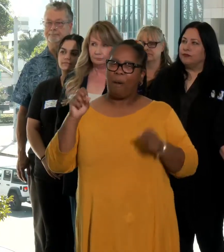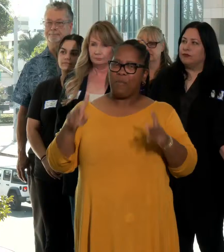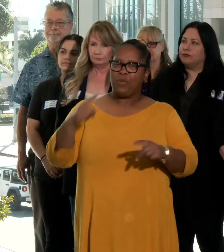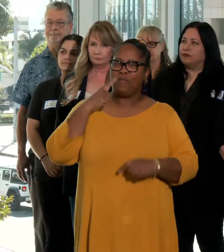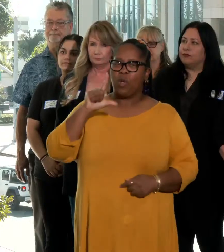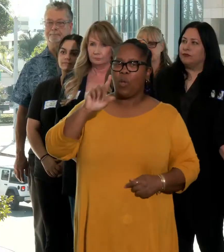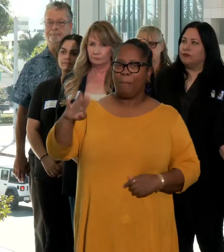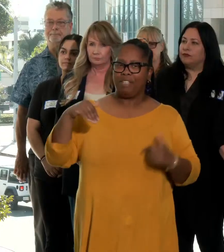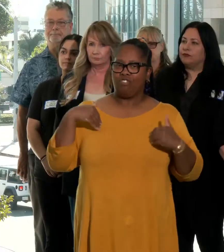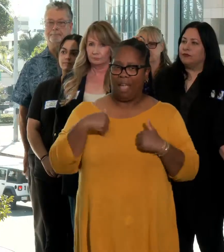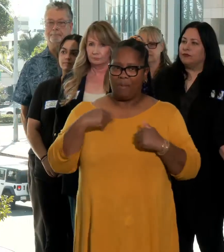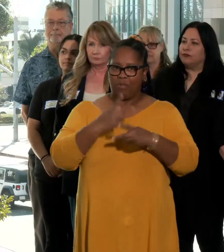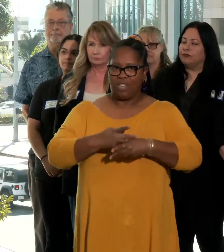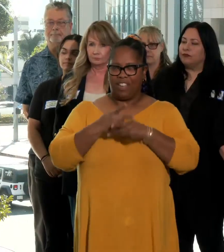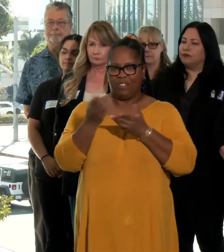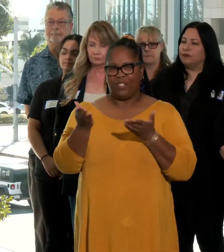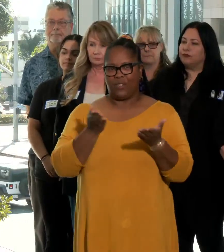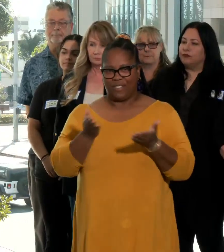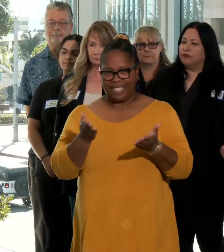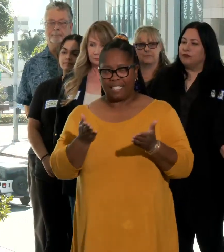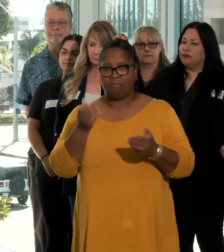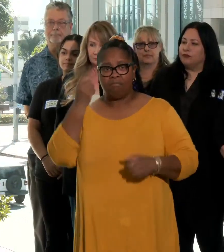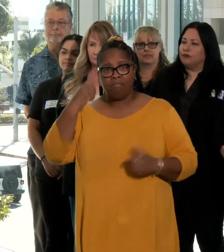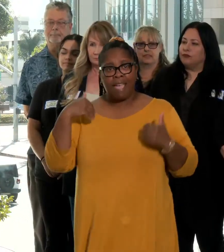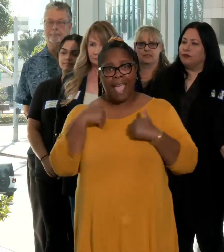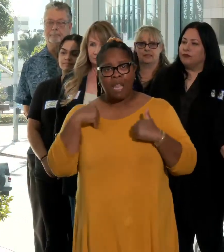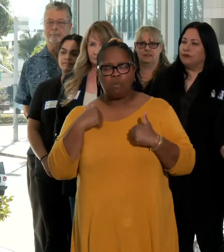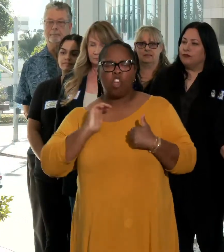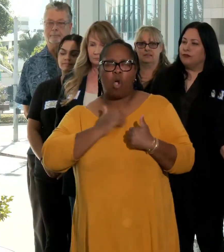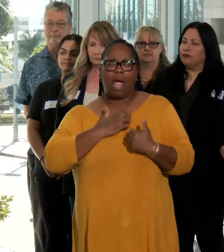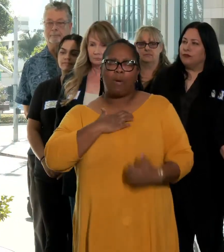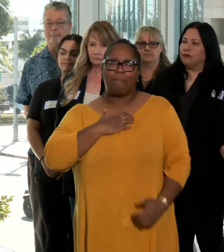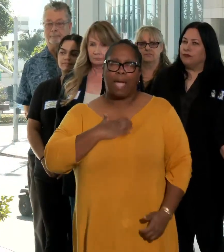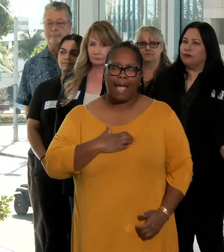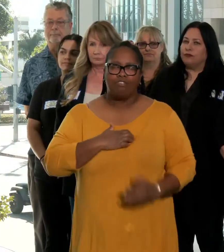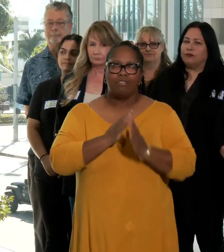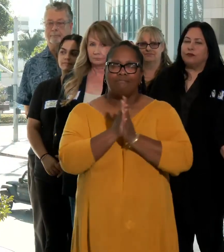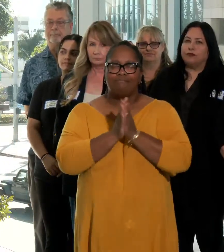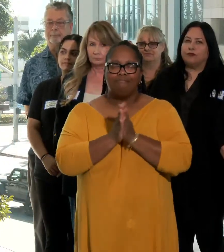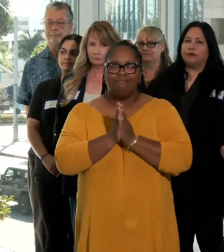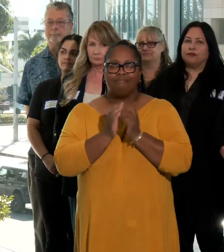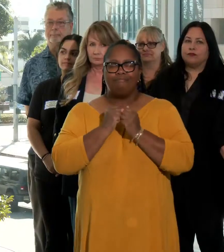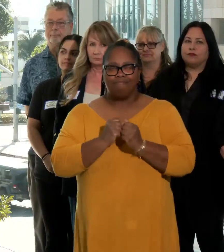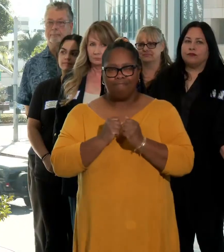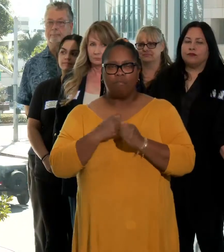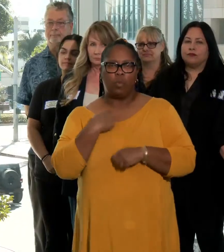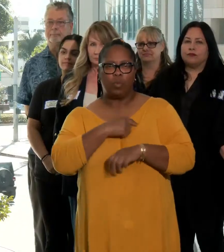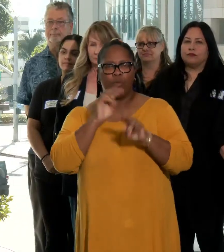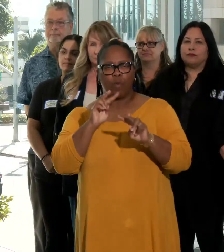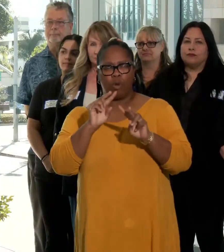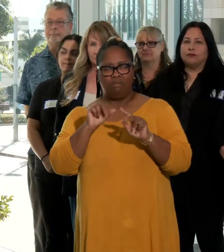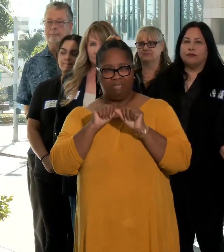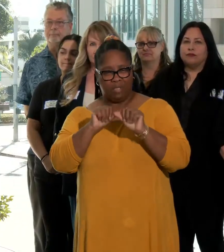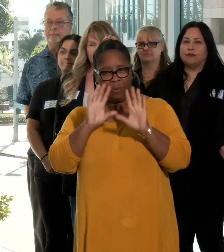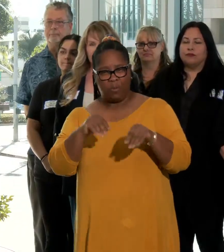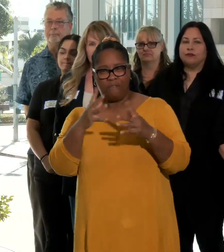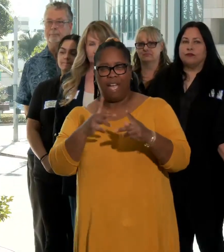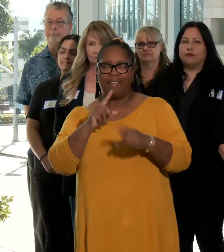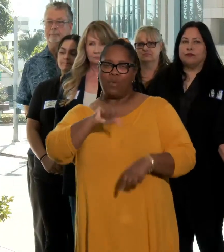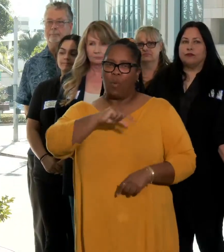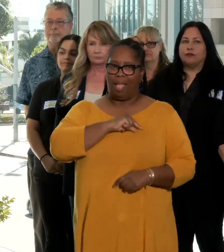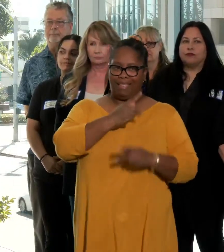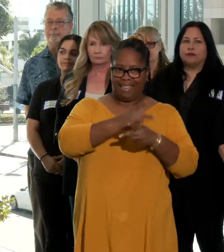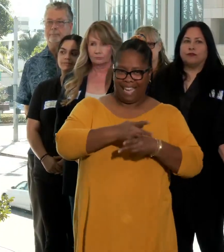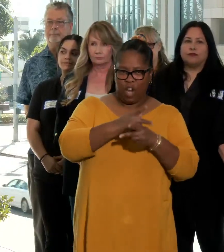Beach Animal Care Services. Animals are our passion, and we look forward to continuing to provide quality care and services for